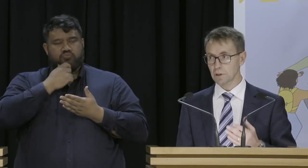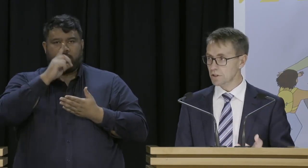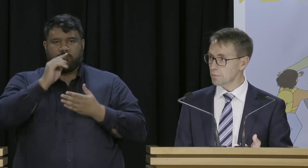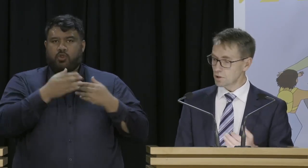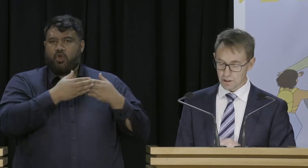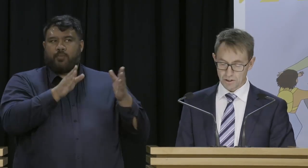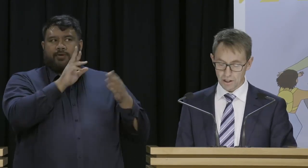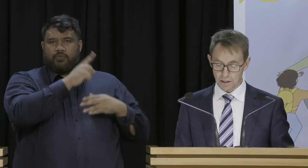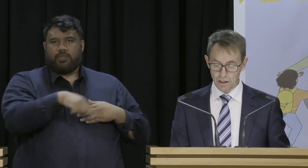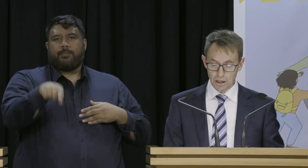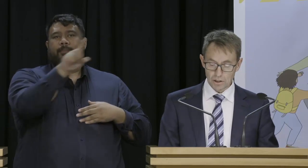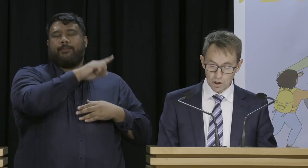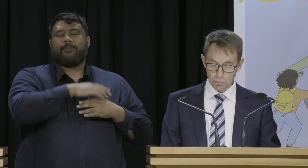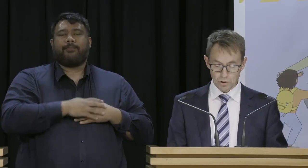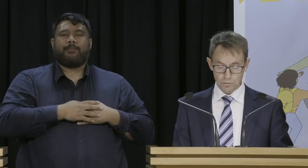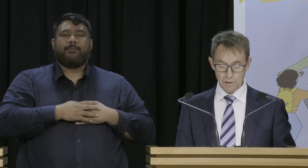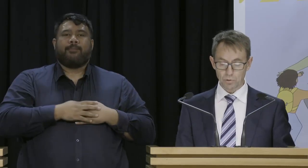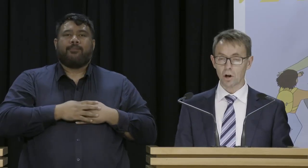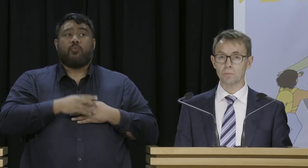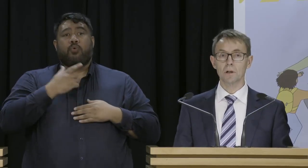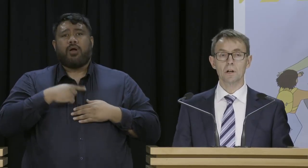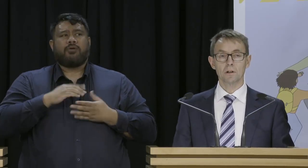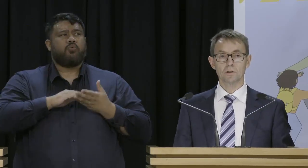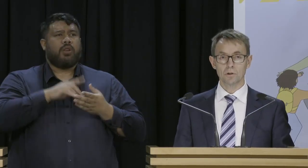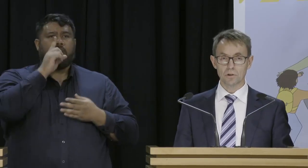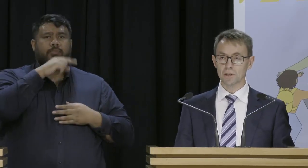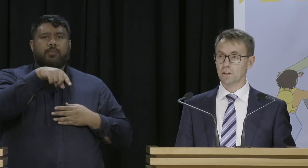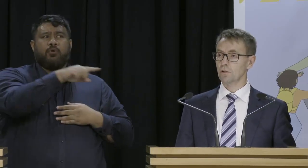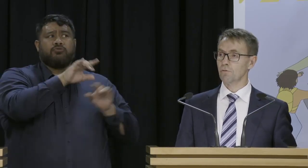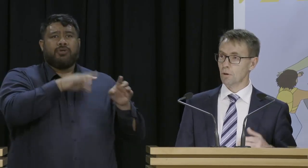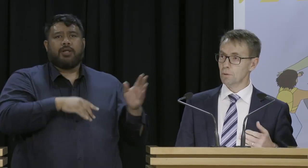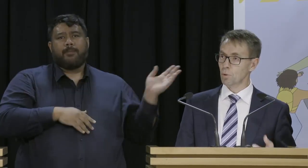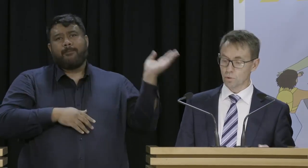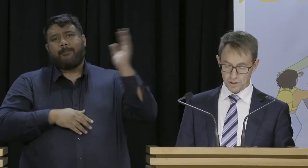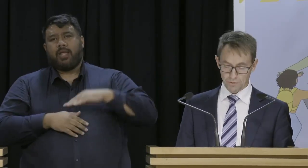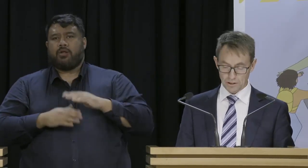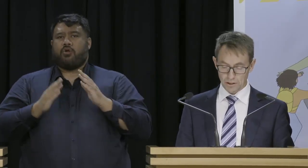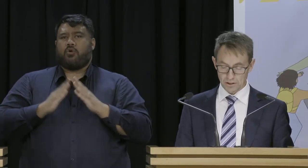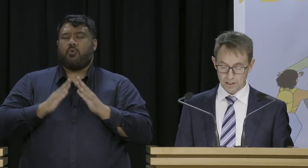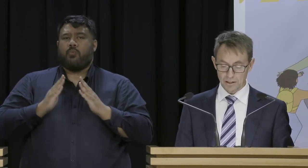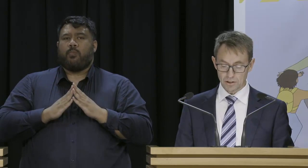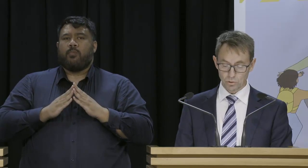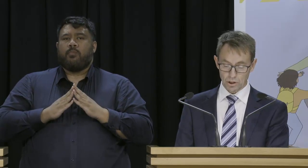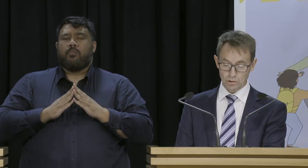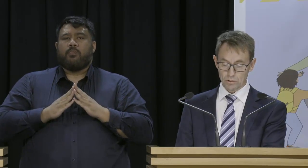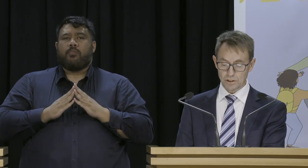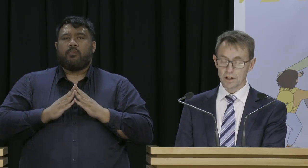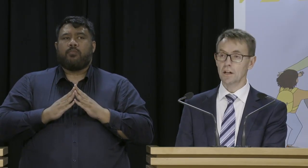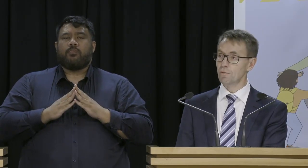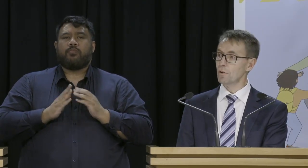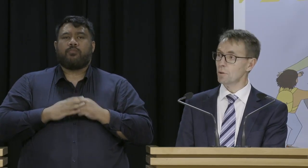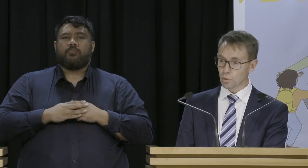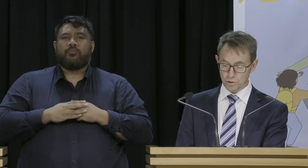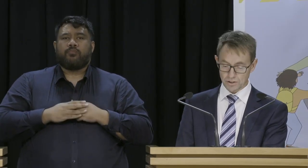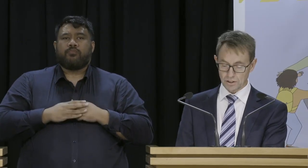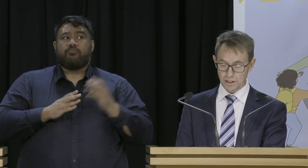as the Minister mentioned yesterday, to help return people home to New Zealand from pause-affected states or territories